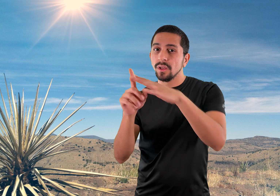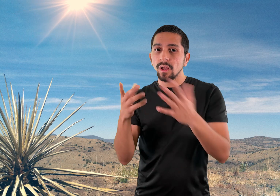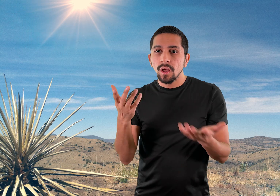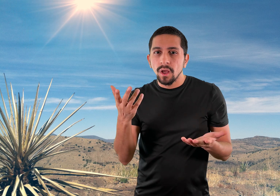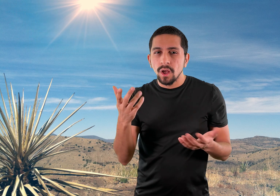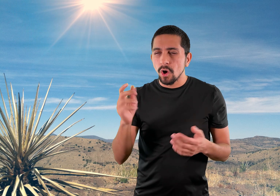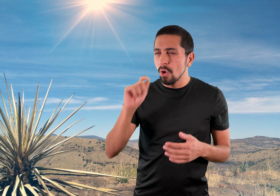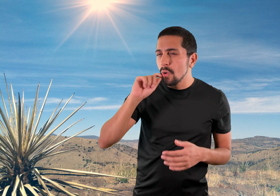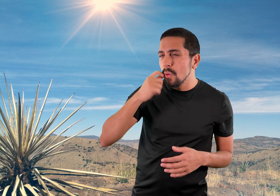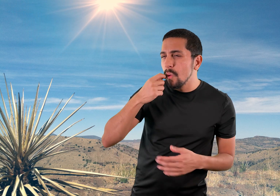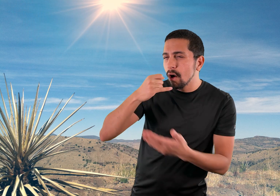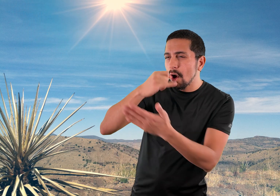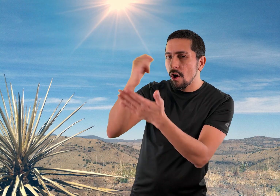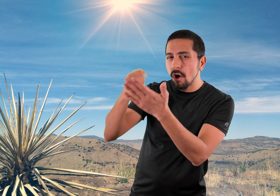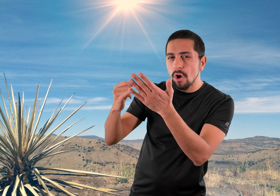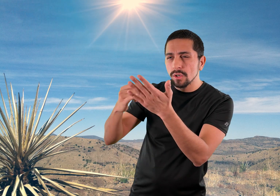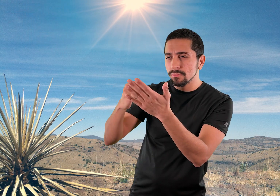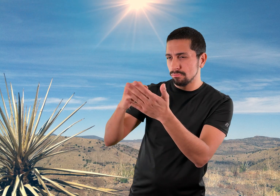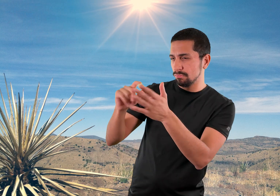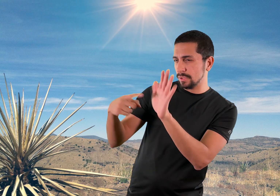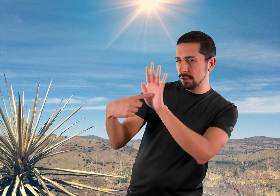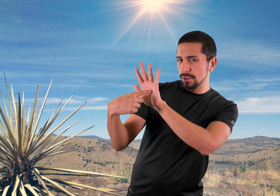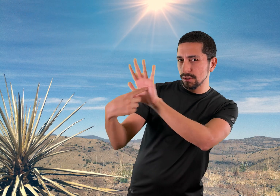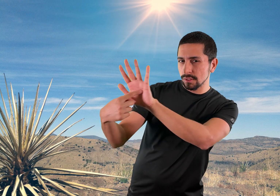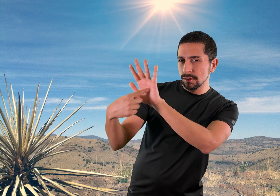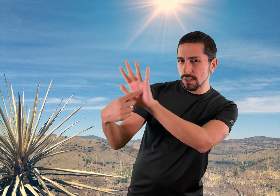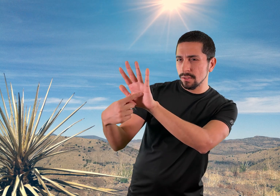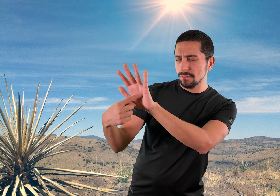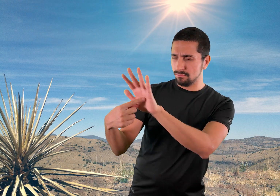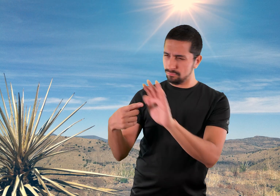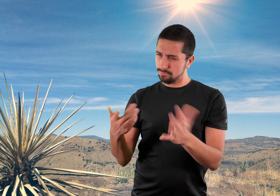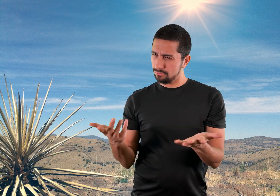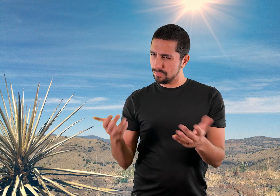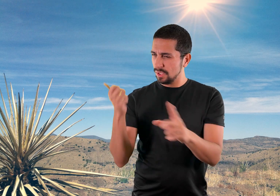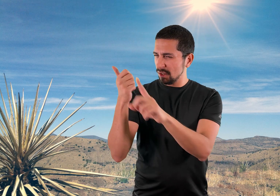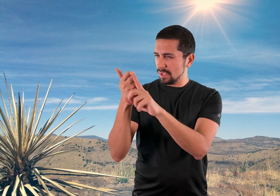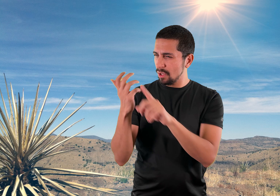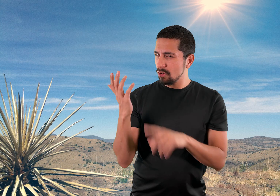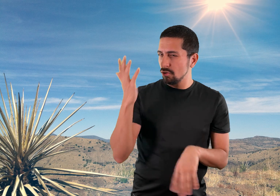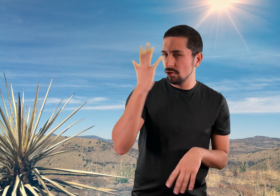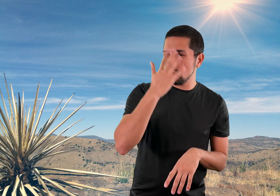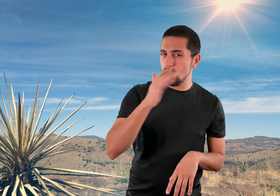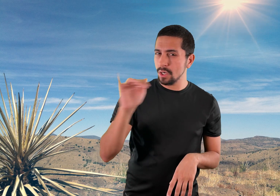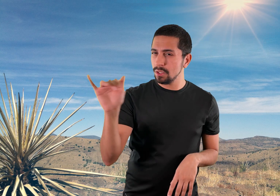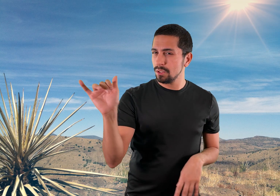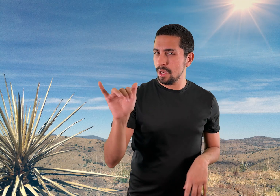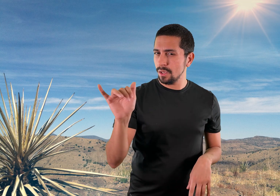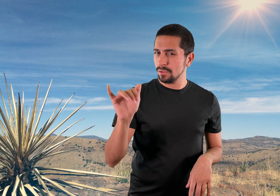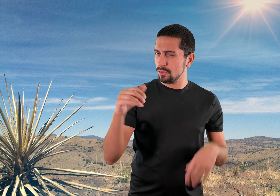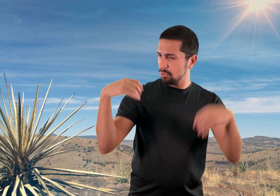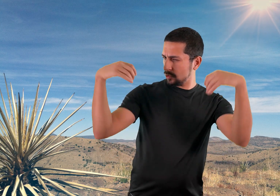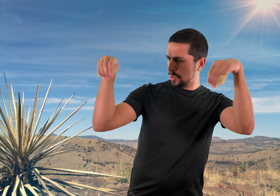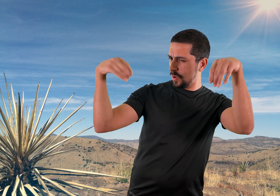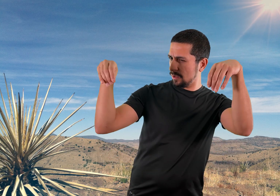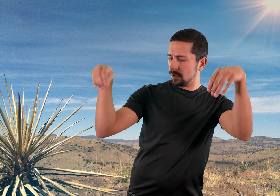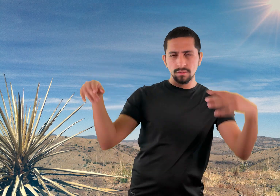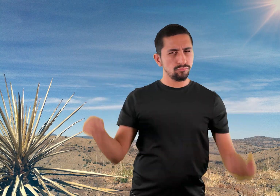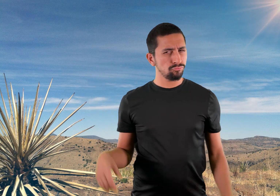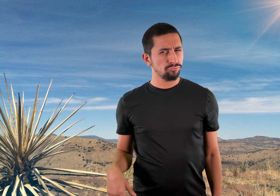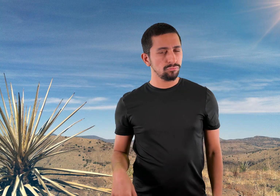there and its cool art installations, particularly one installation that looks like a